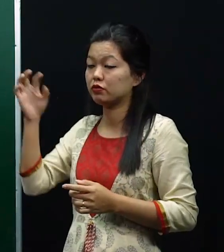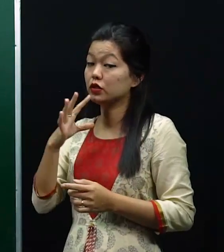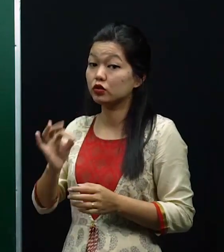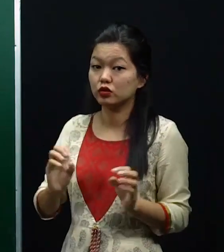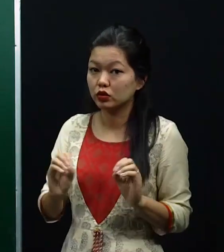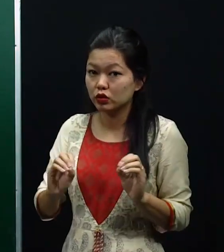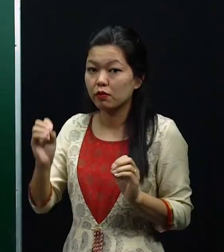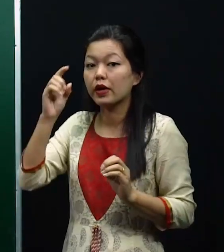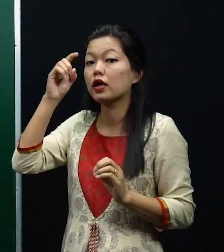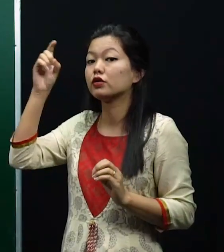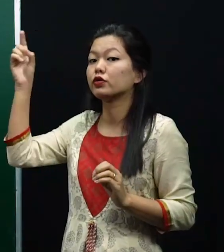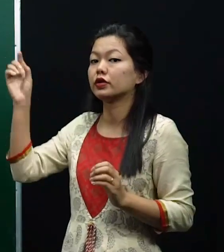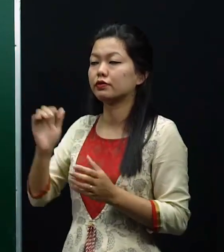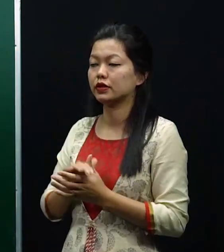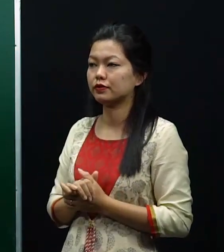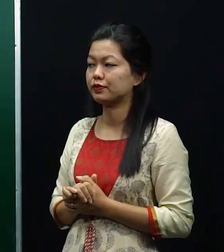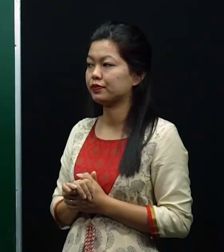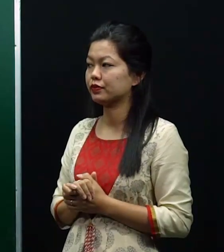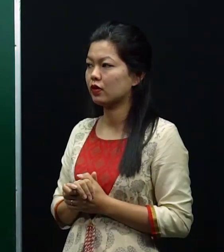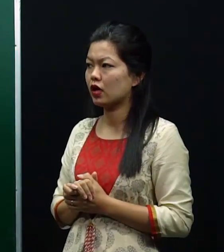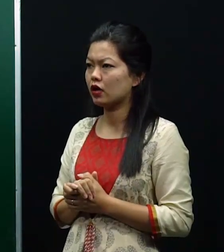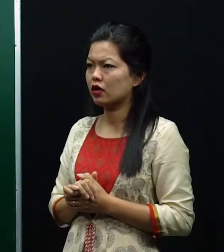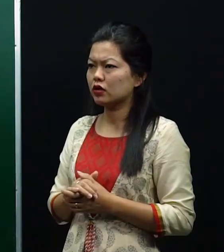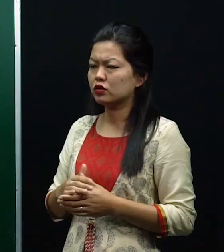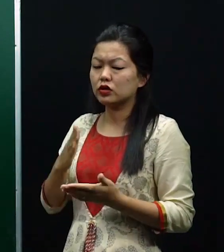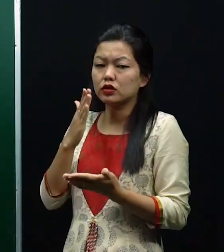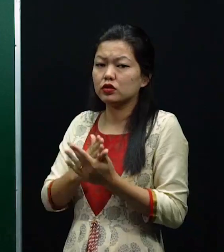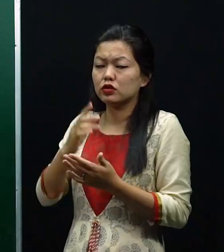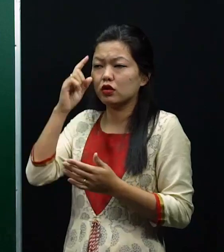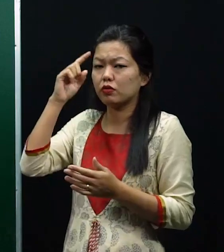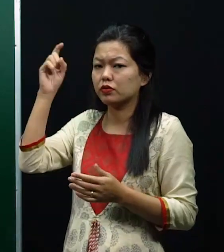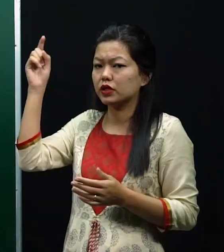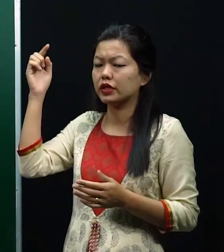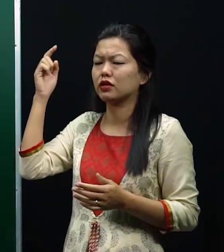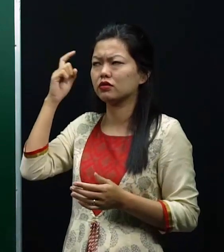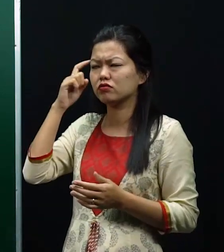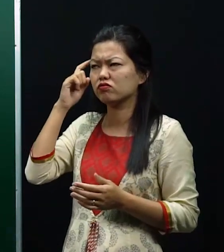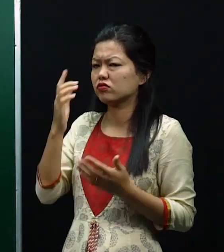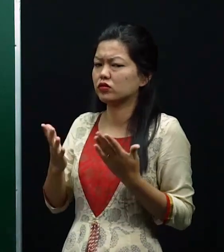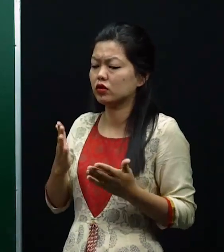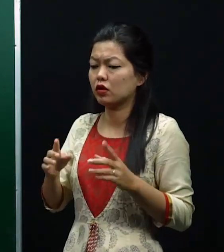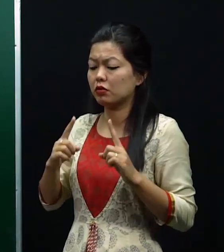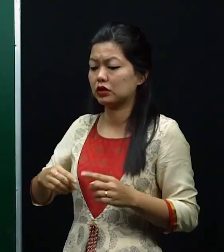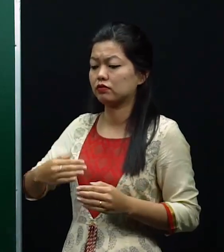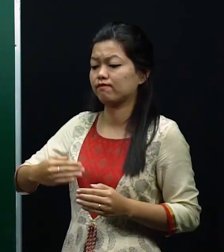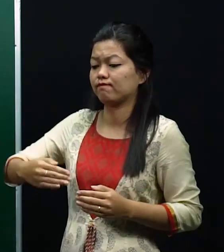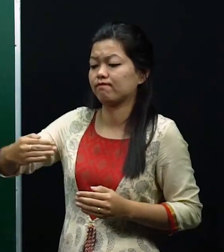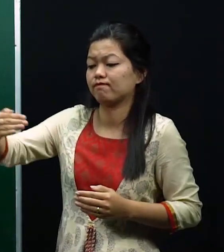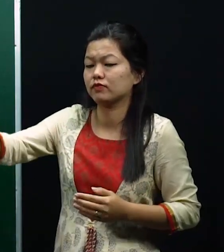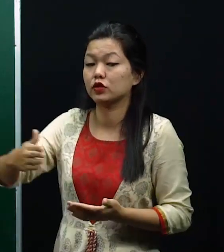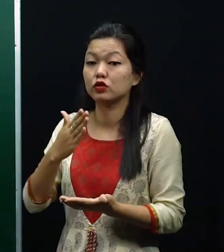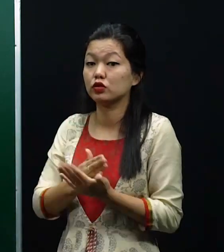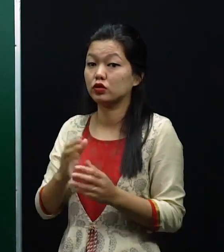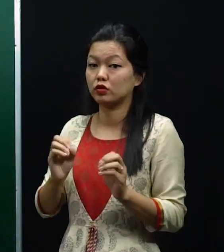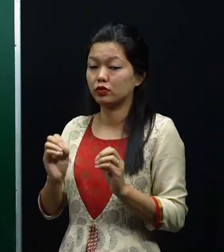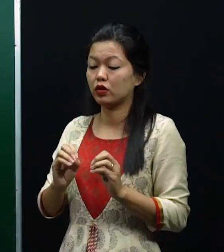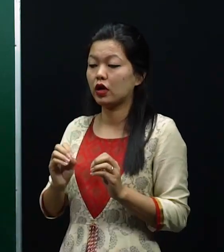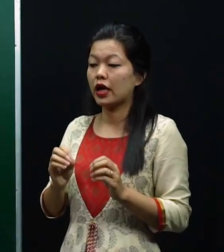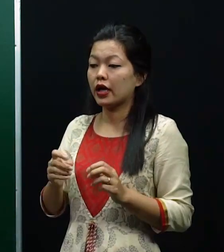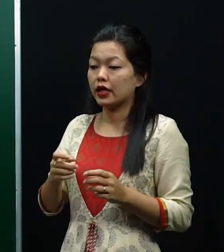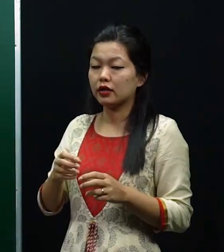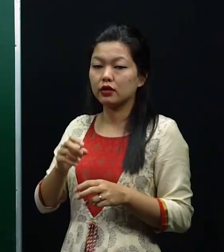would be looking, hoping on how and imagining everything that he would find in this man who